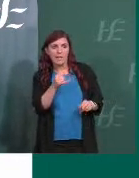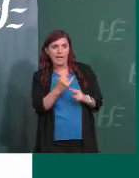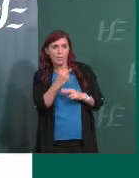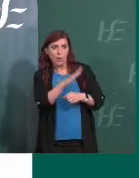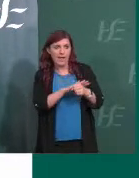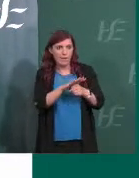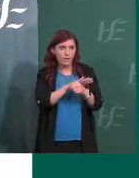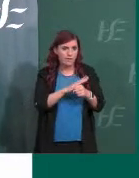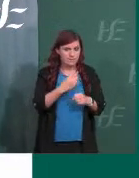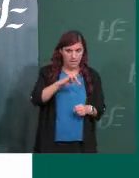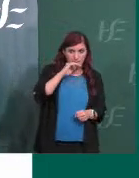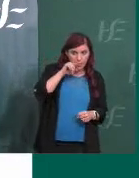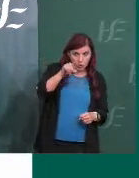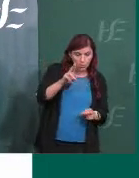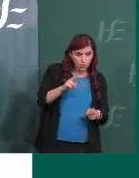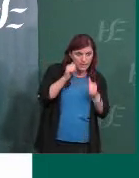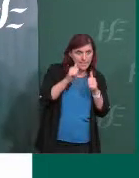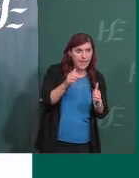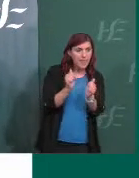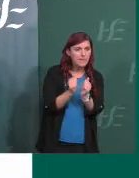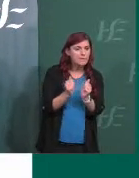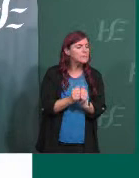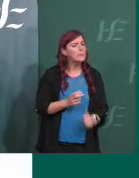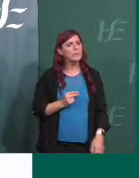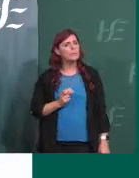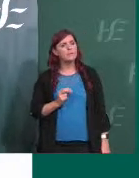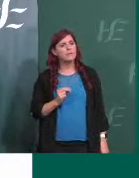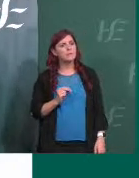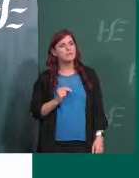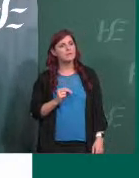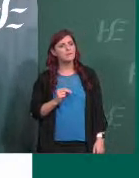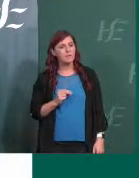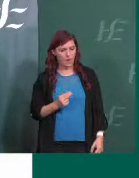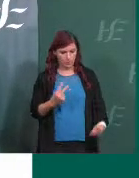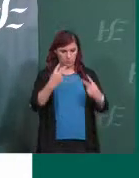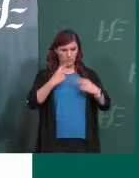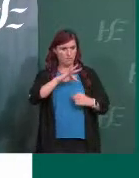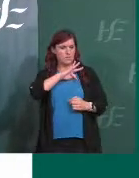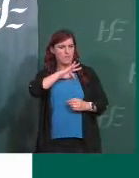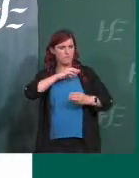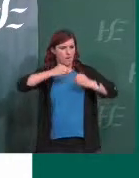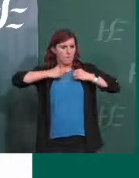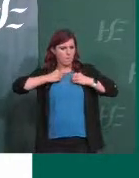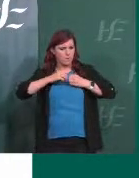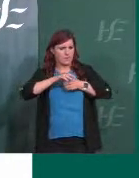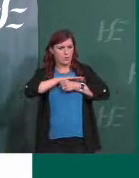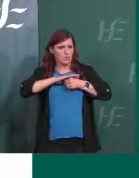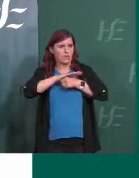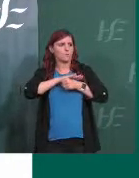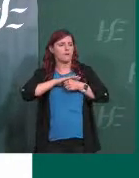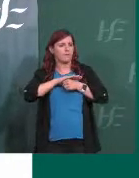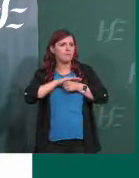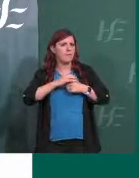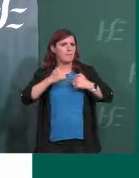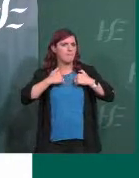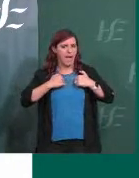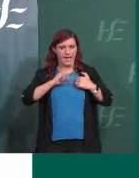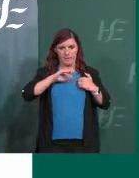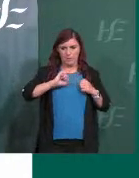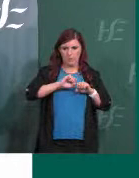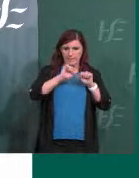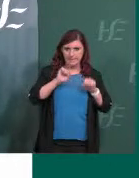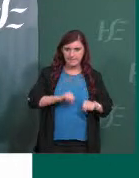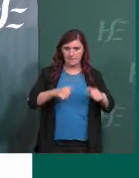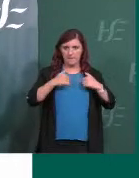should go to a meeting of 50 people, because it's important for people to consider their individual condition, their immune system, their